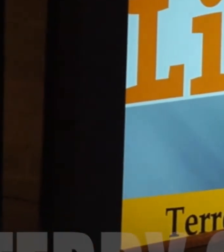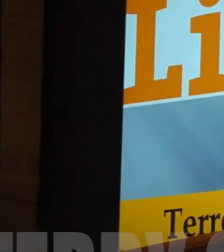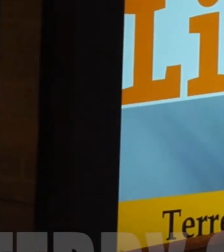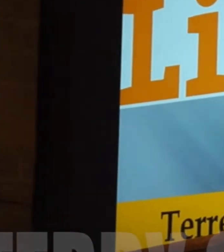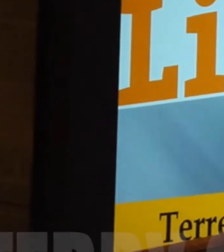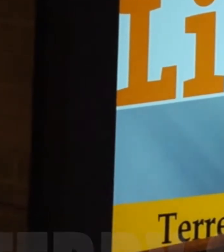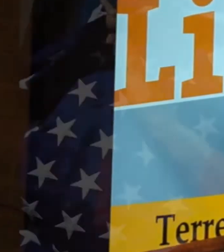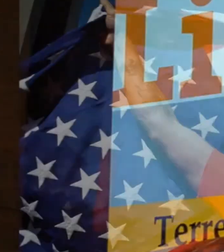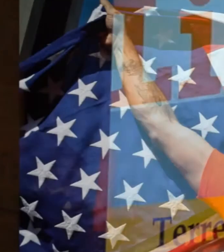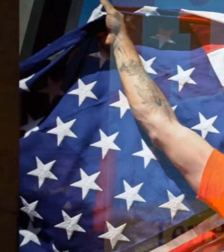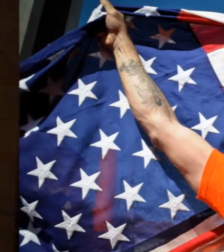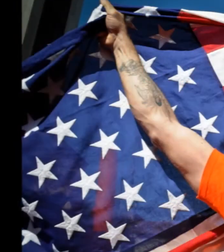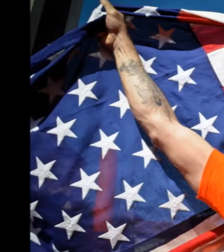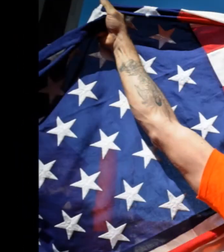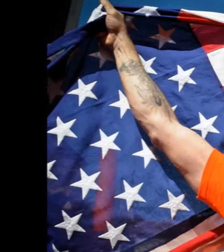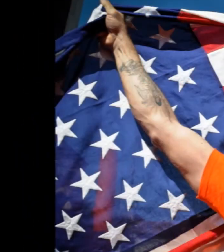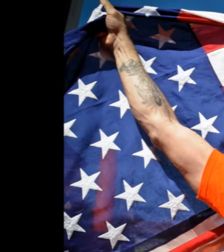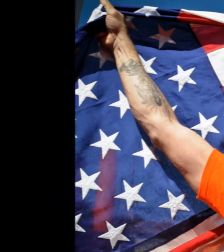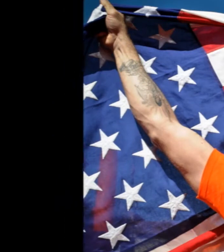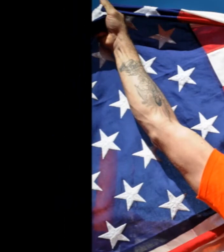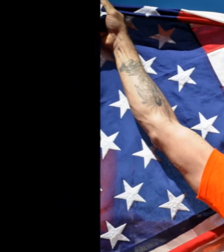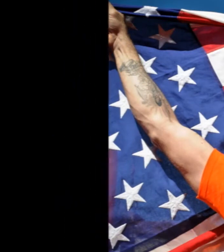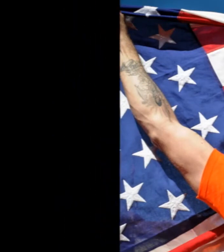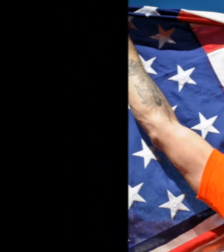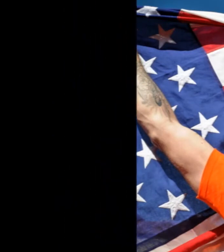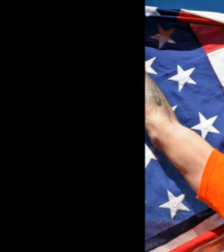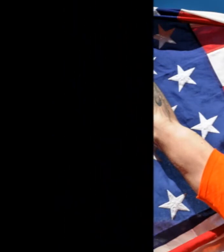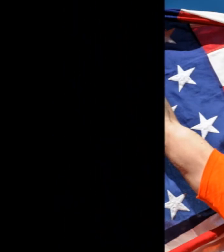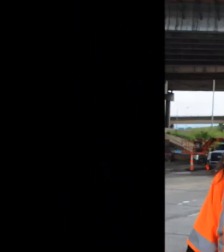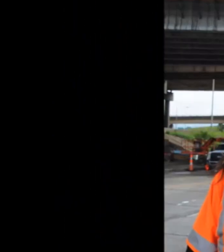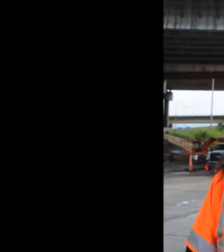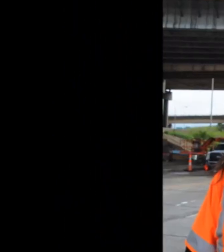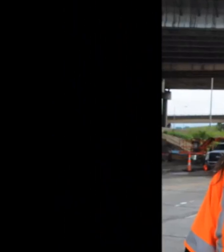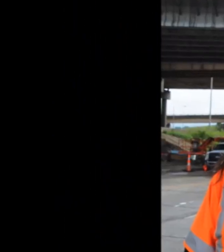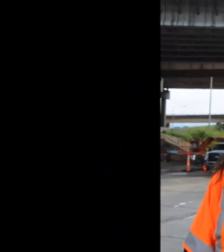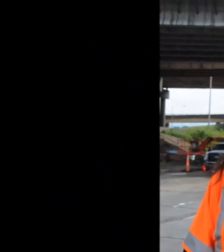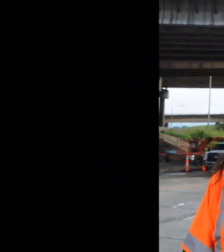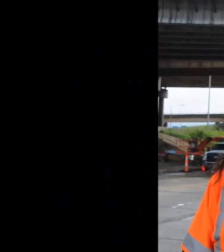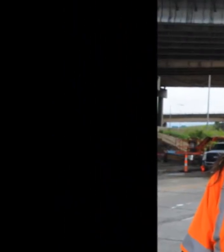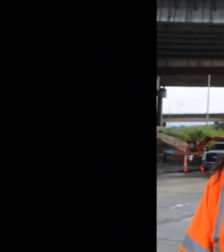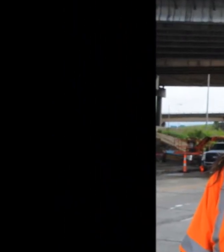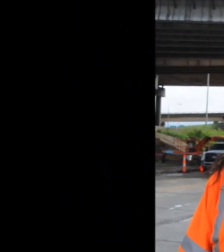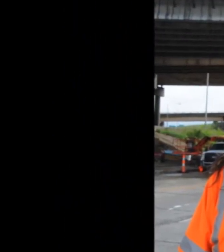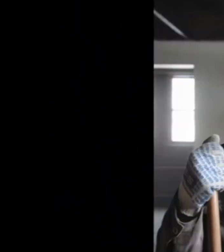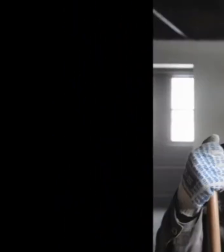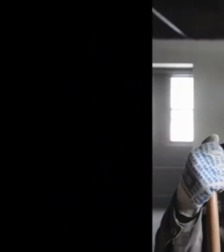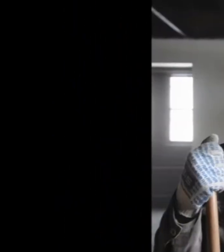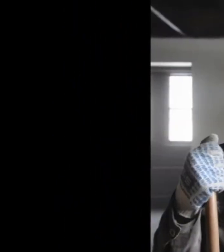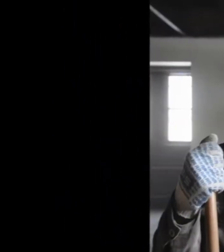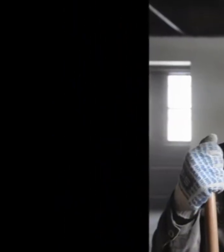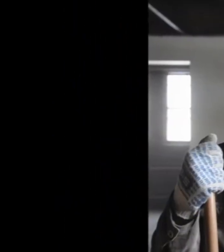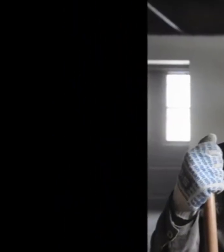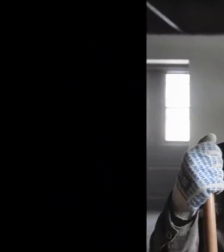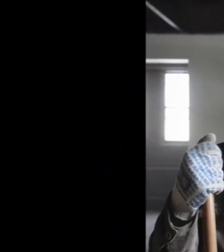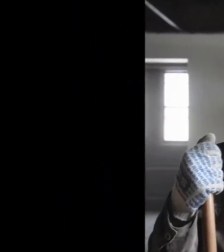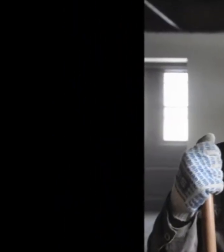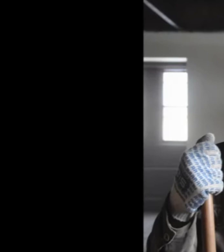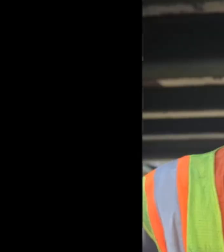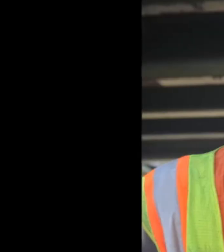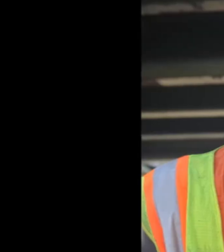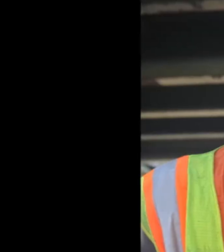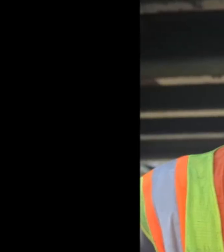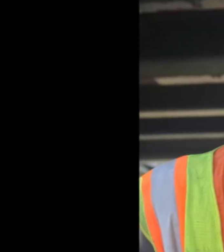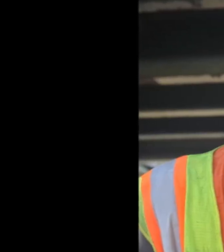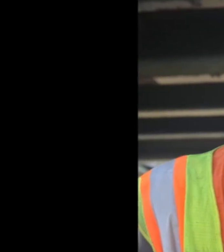The most valuable asset we have in the American labor movement is our members, and that's who John Penn